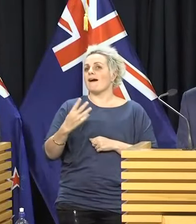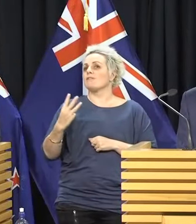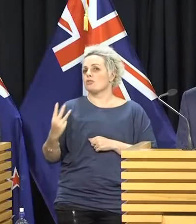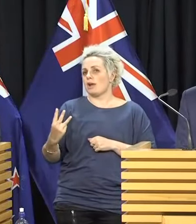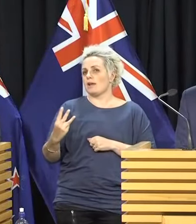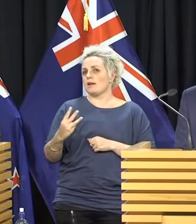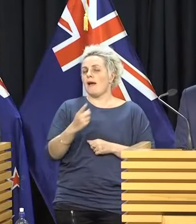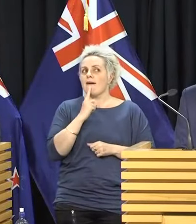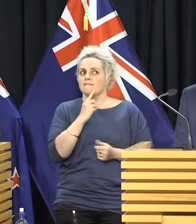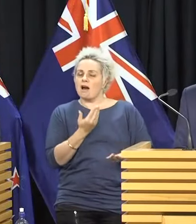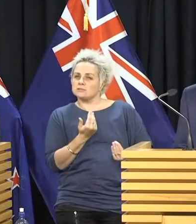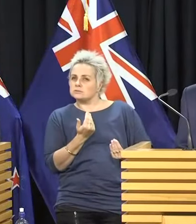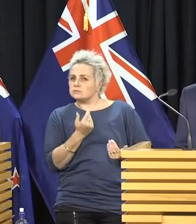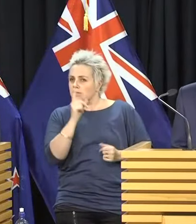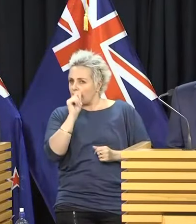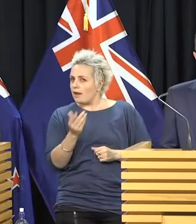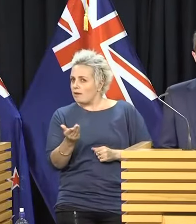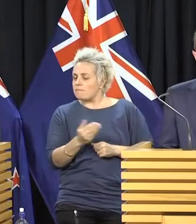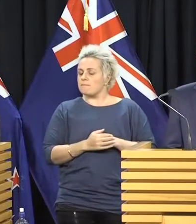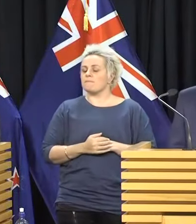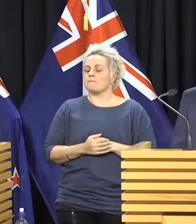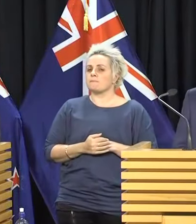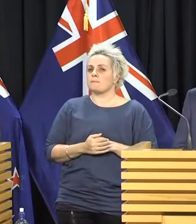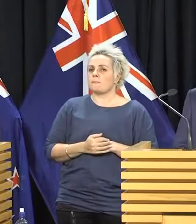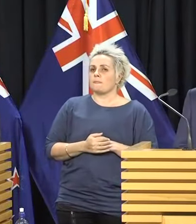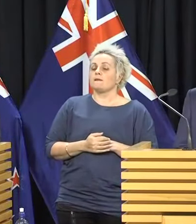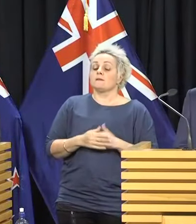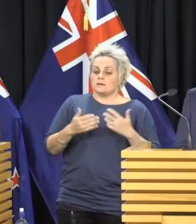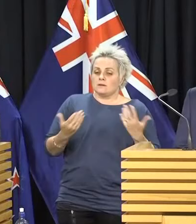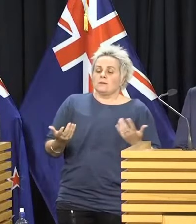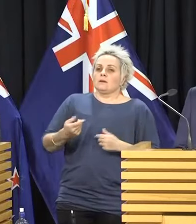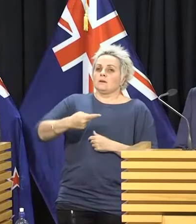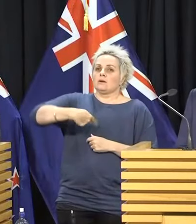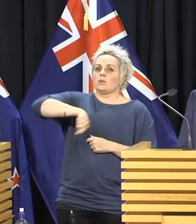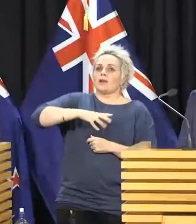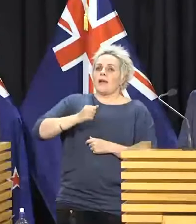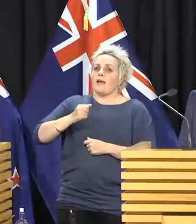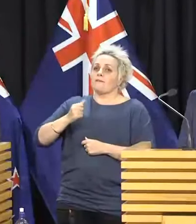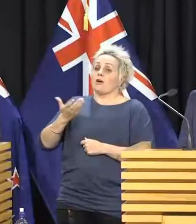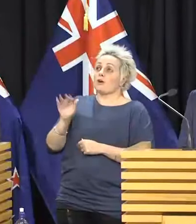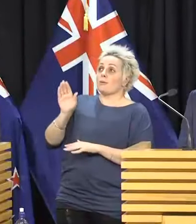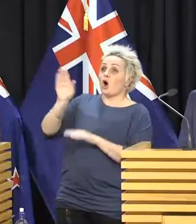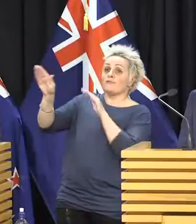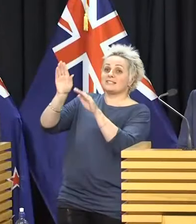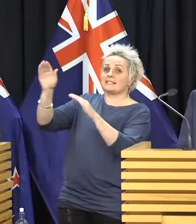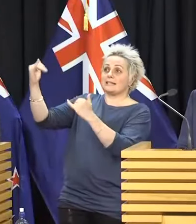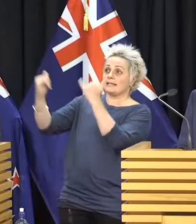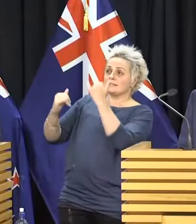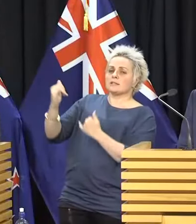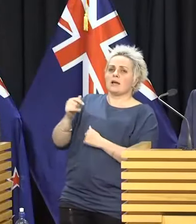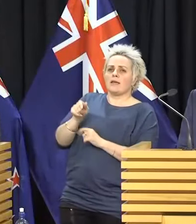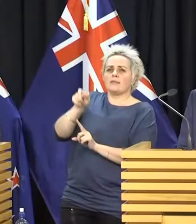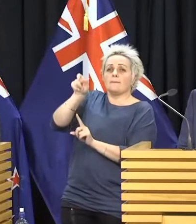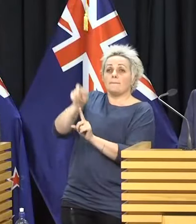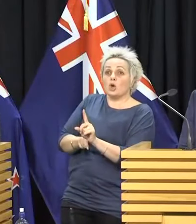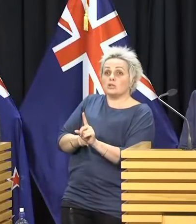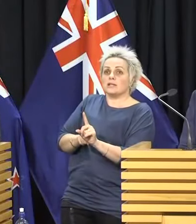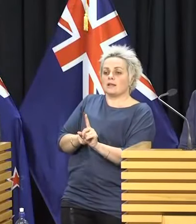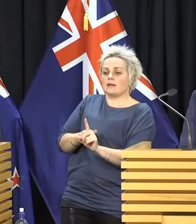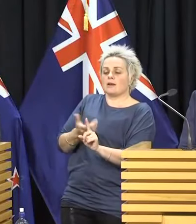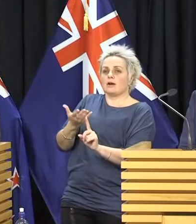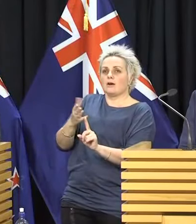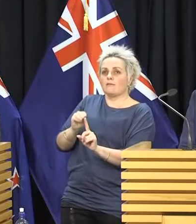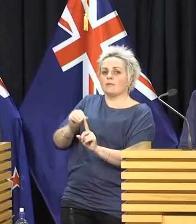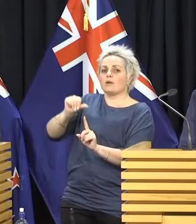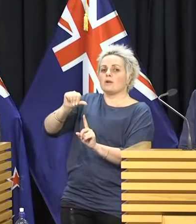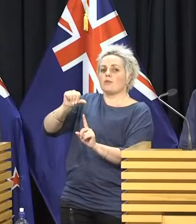advice. Amongst other usual details report, our imported case that I spoke about arrived on the 9th of November from